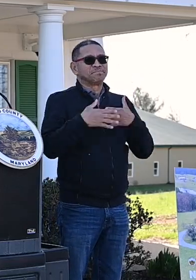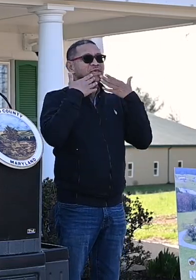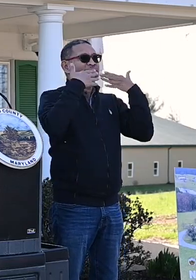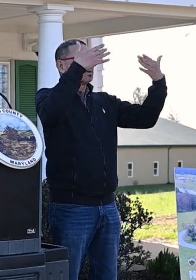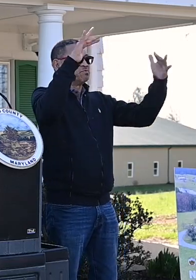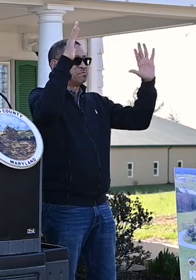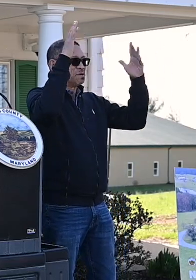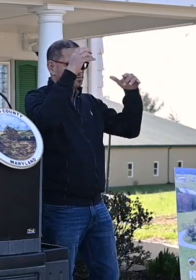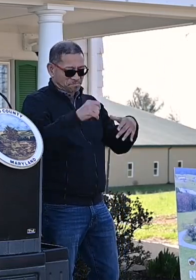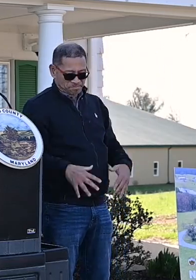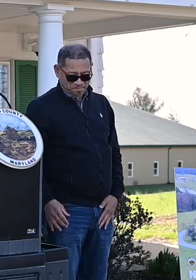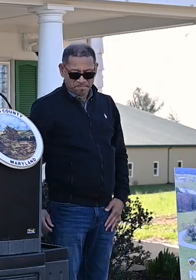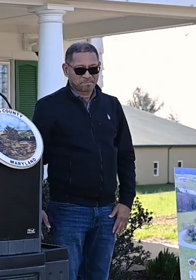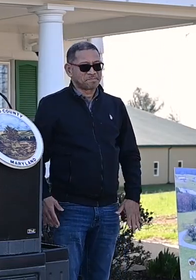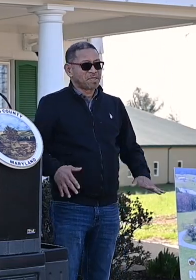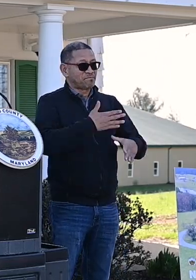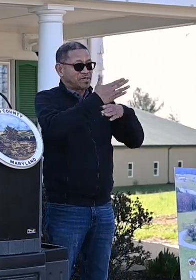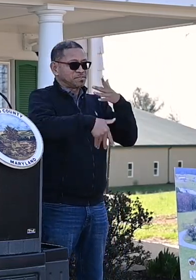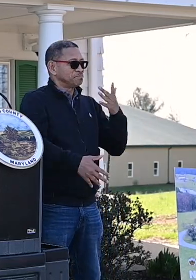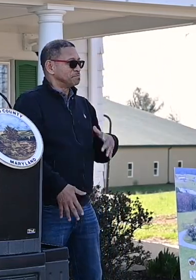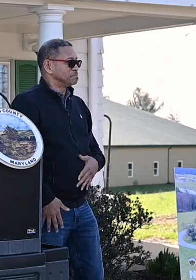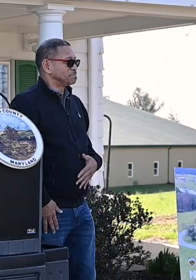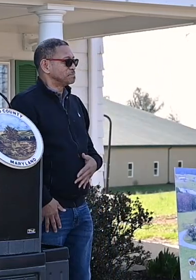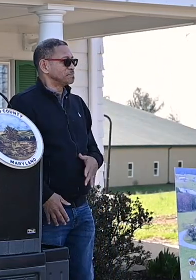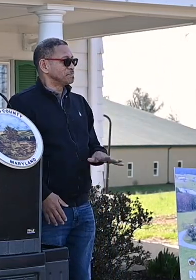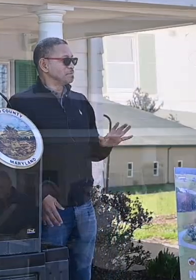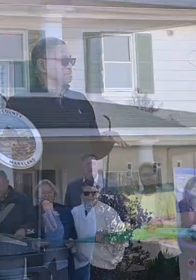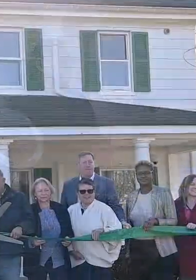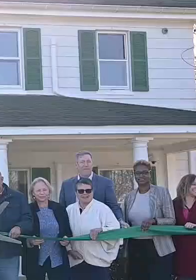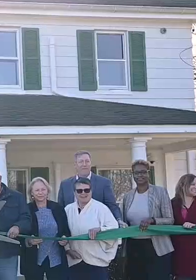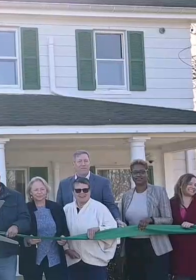So thank you very much. That concludes our program.